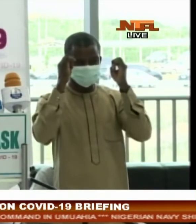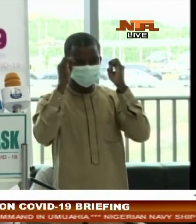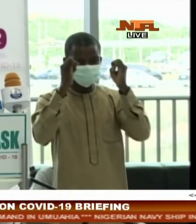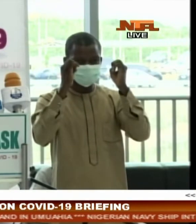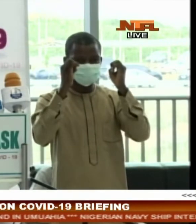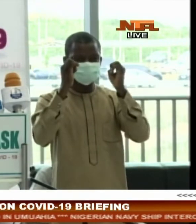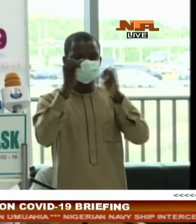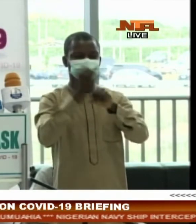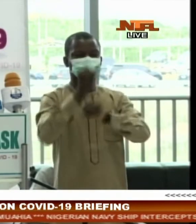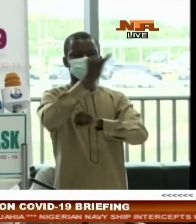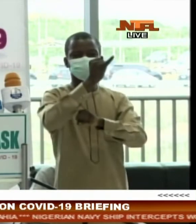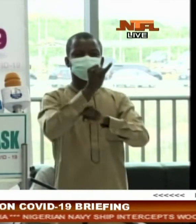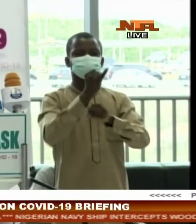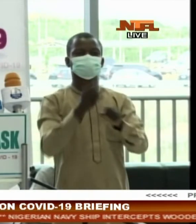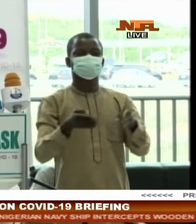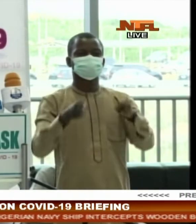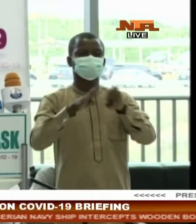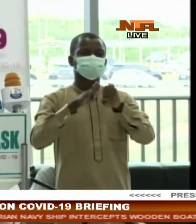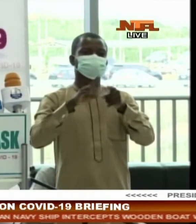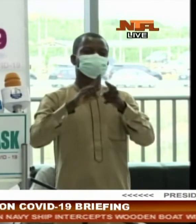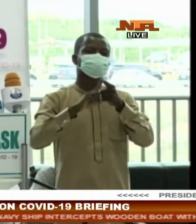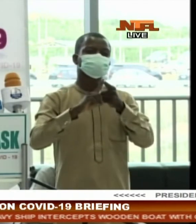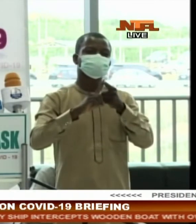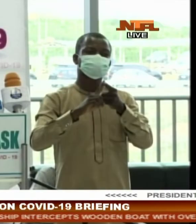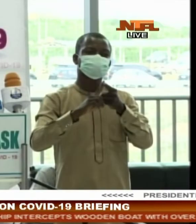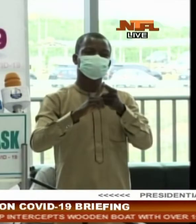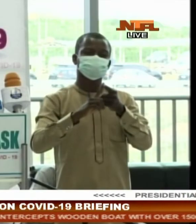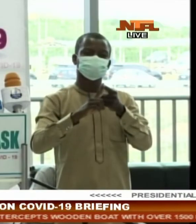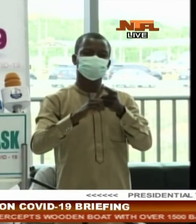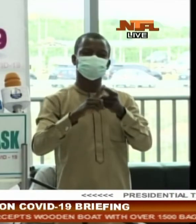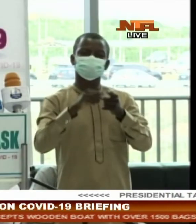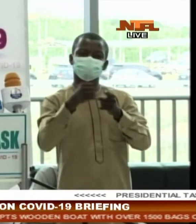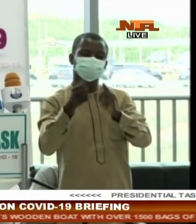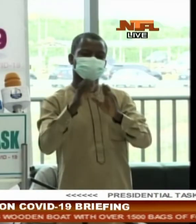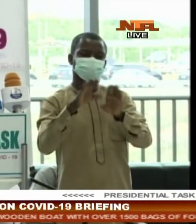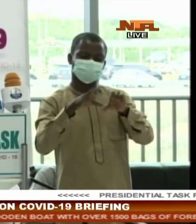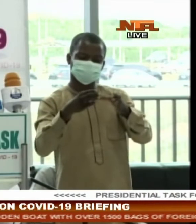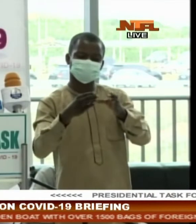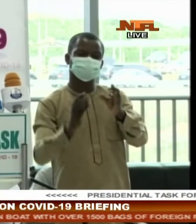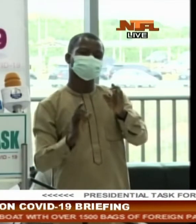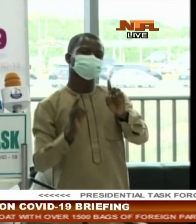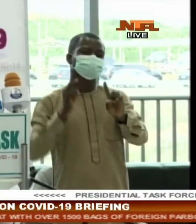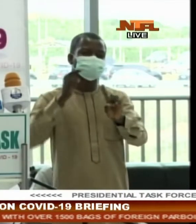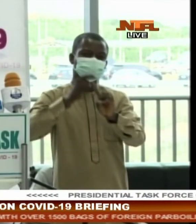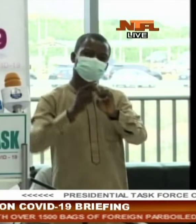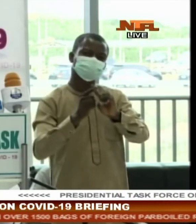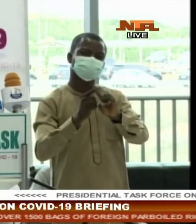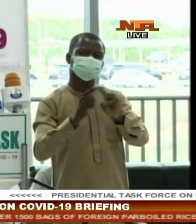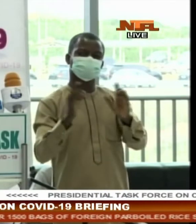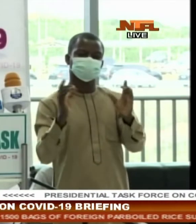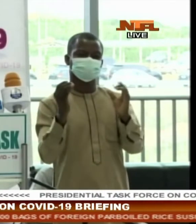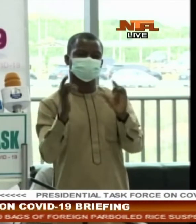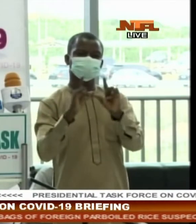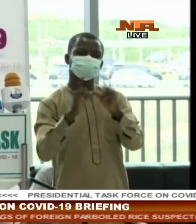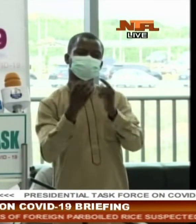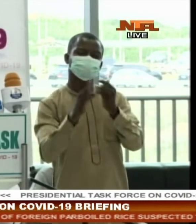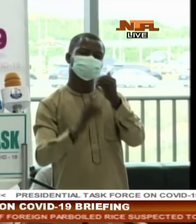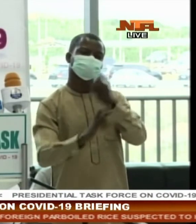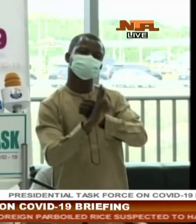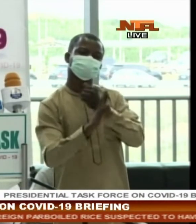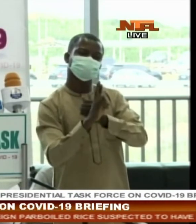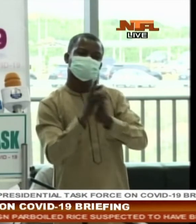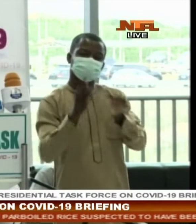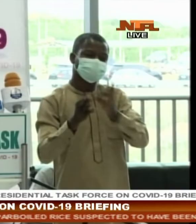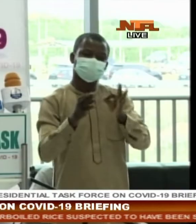closed to in-person classes until this level of risk is assessed, And if there will